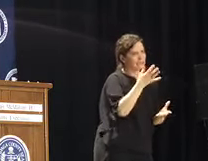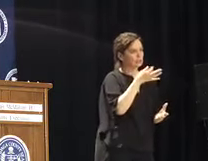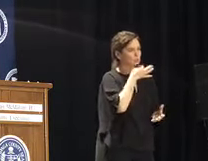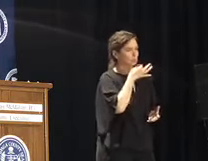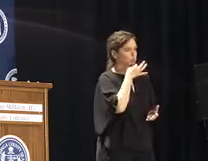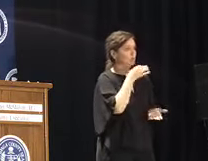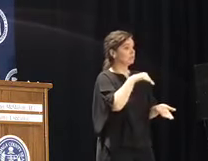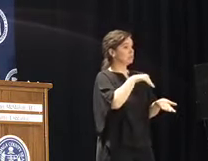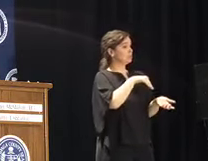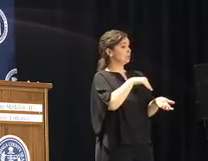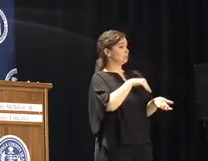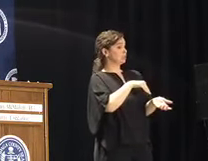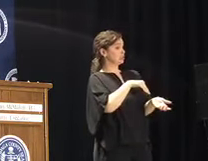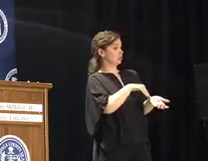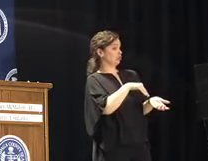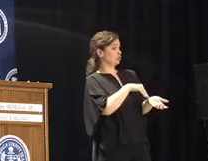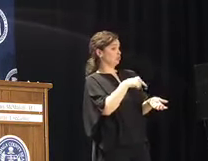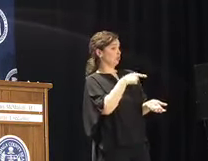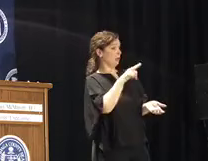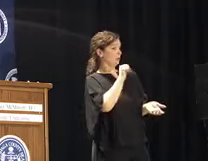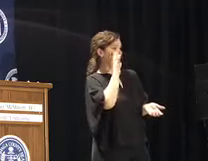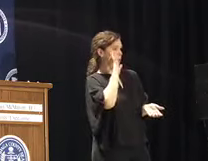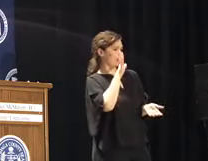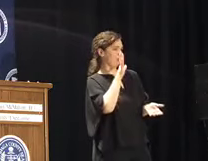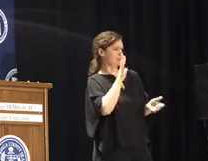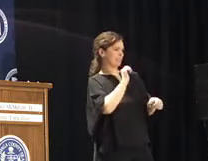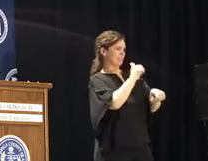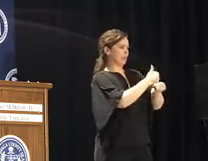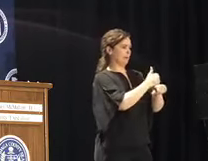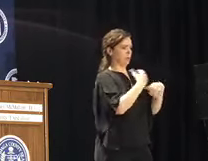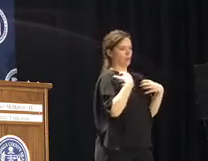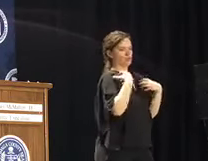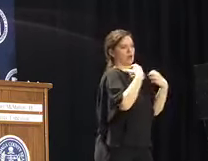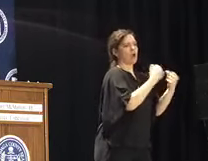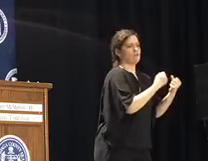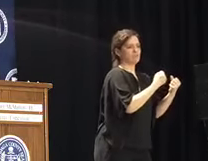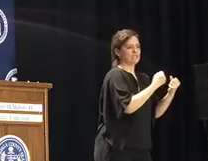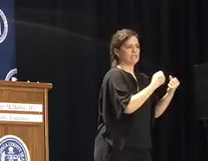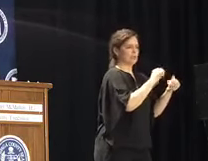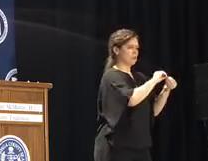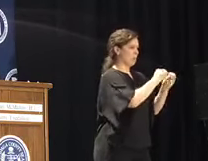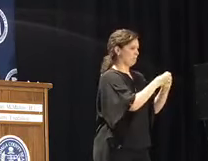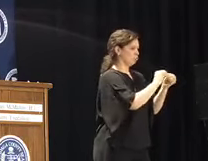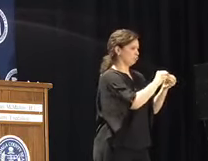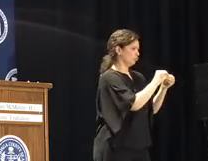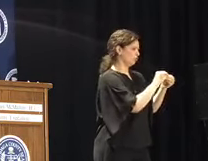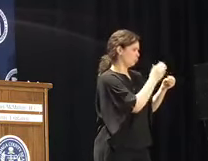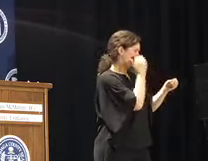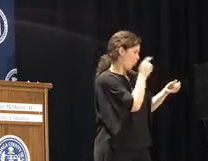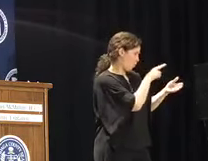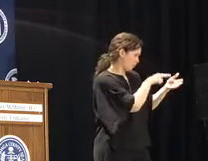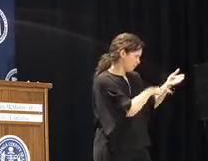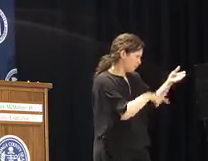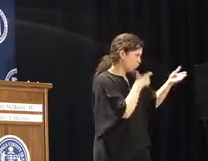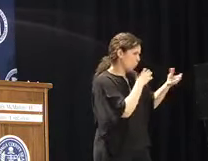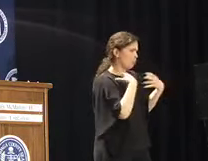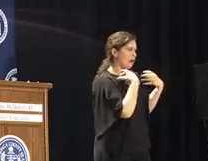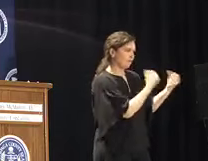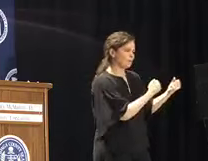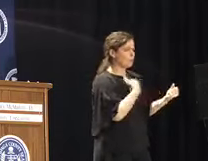establish in their process for doing that. But my hope is next week we're talking about